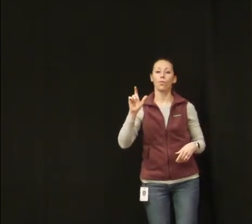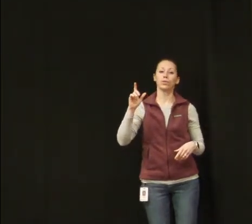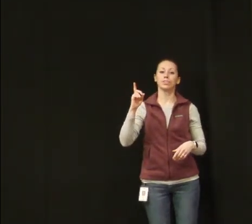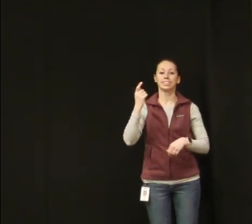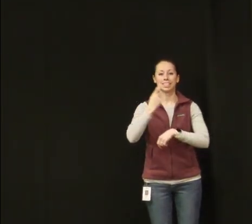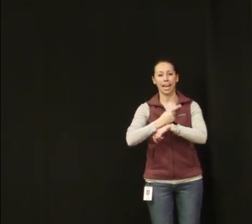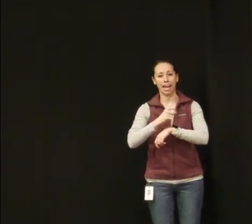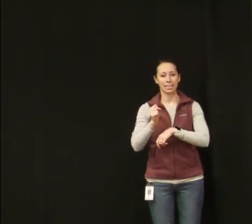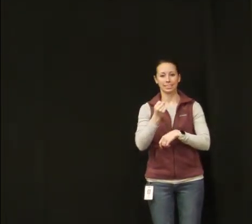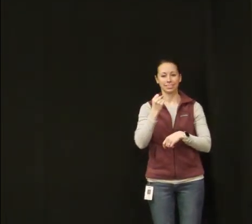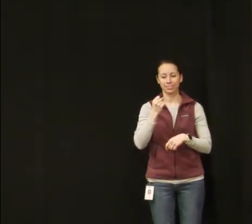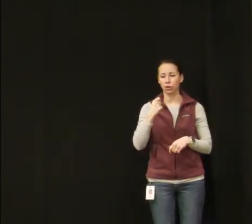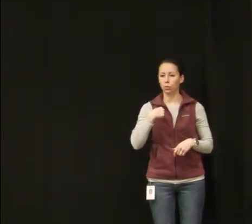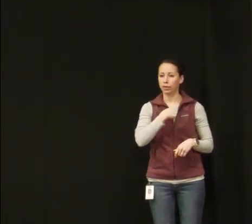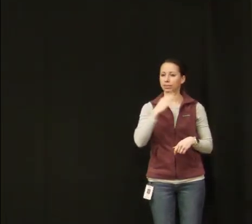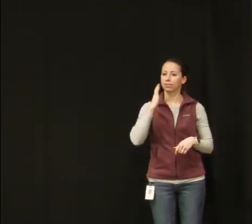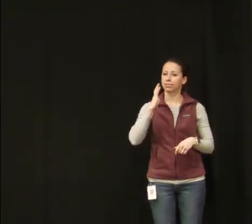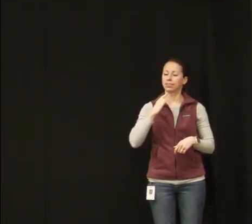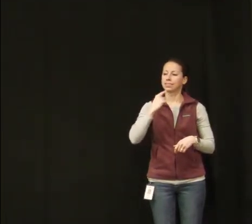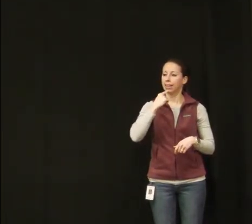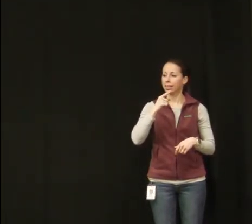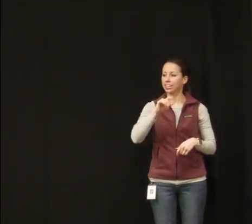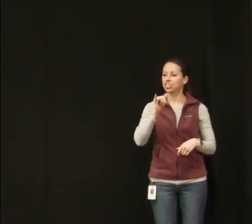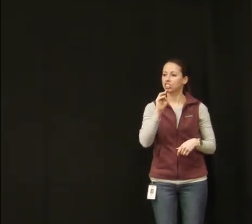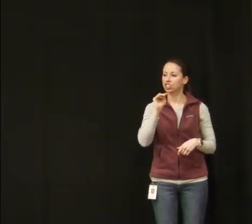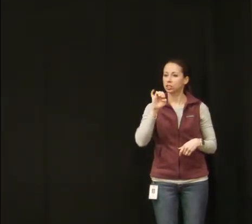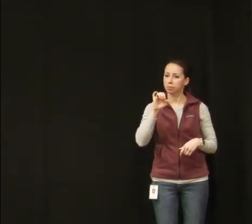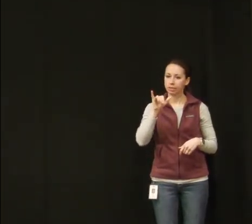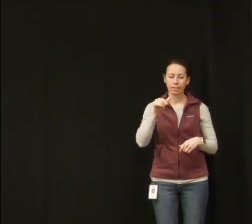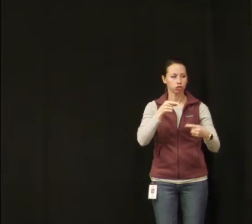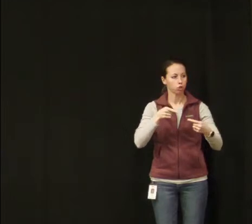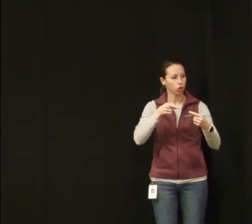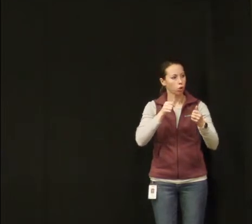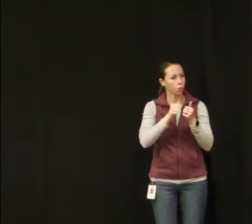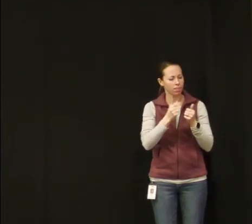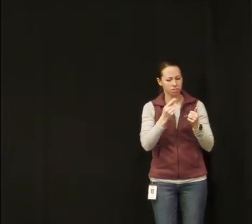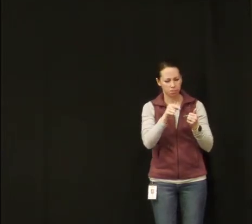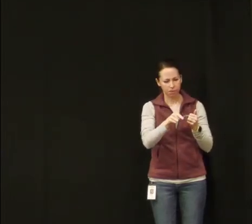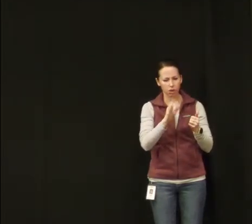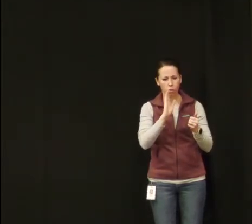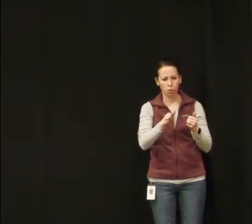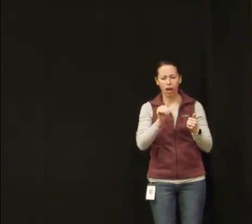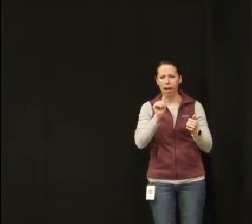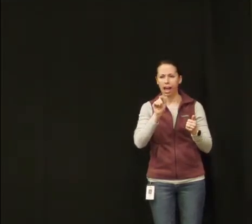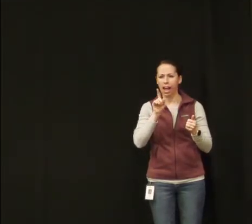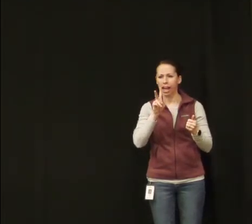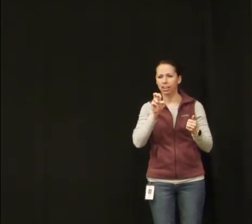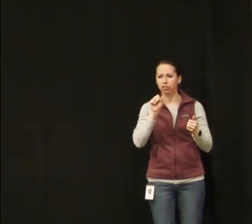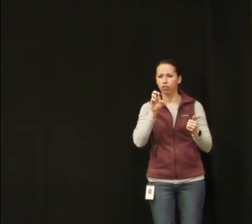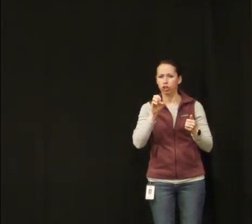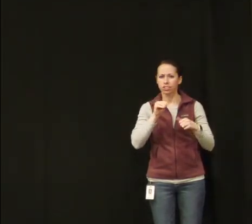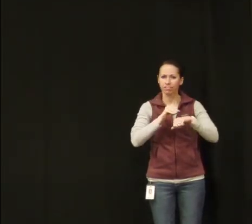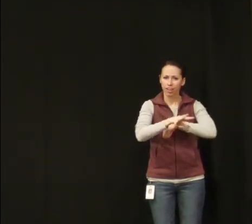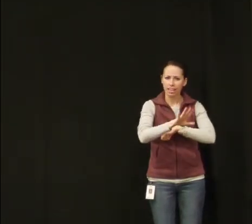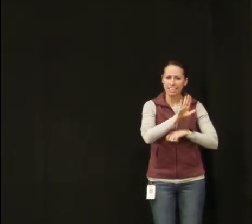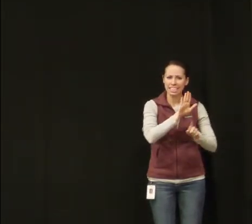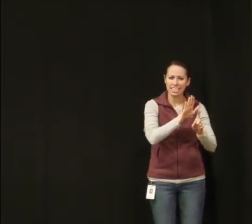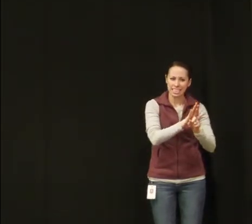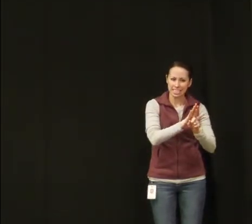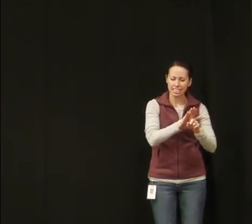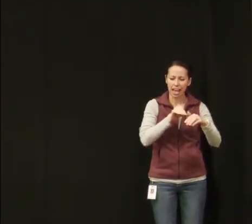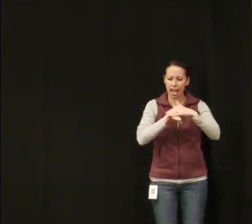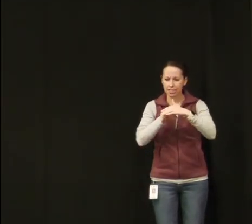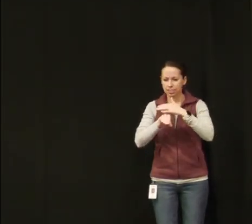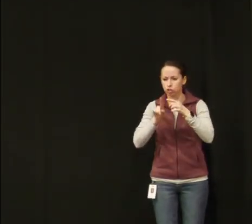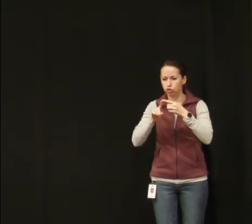Jimmy has difficulty in something which adversely affects his access to the general curriculum.